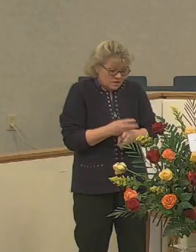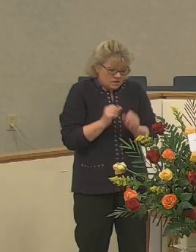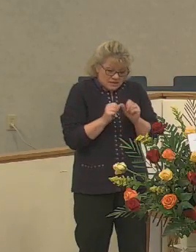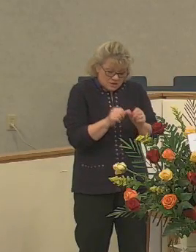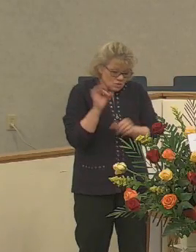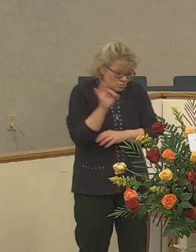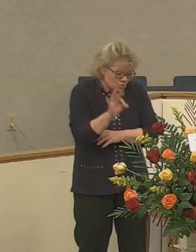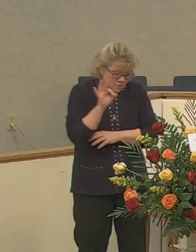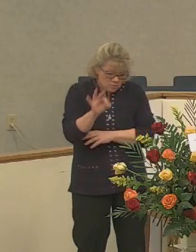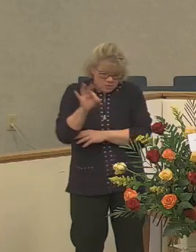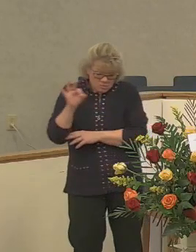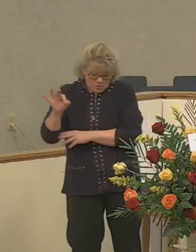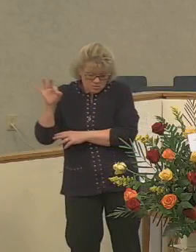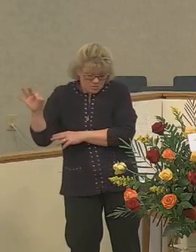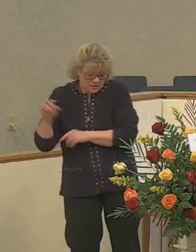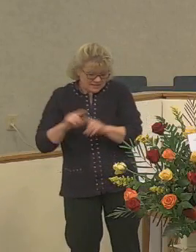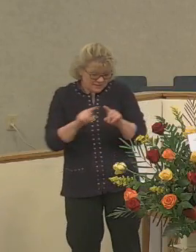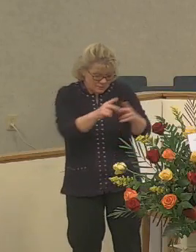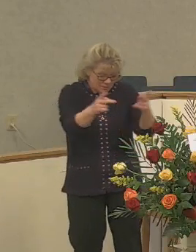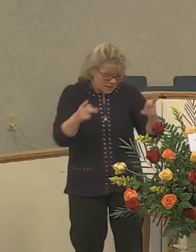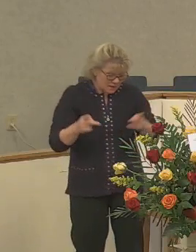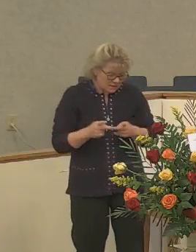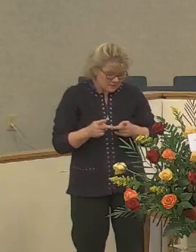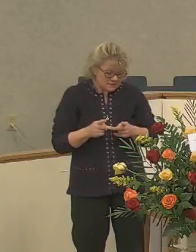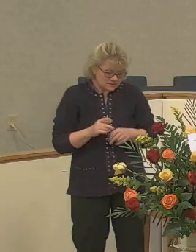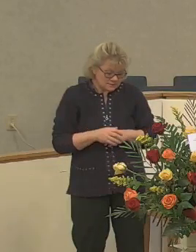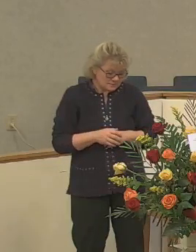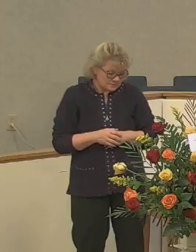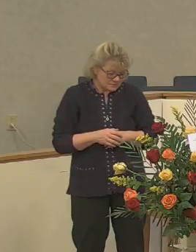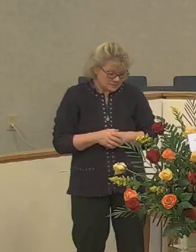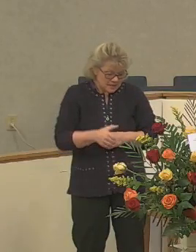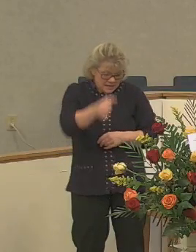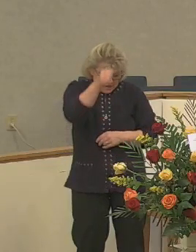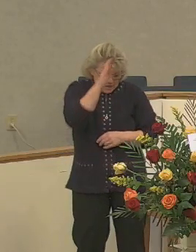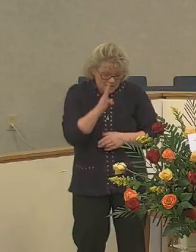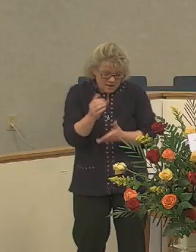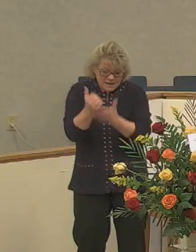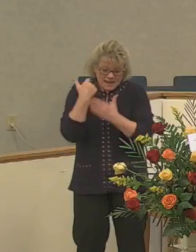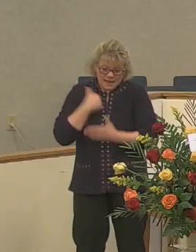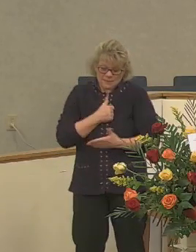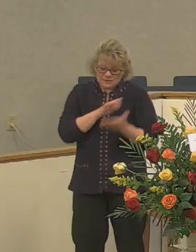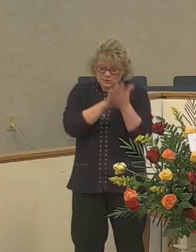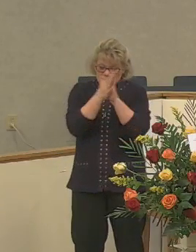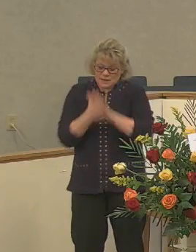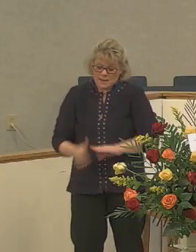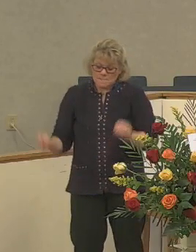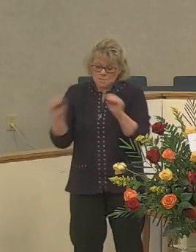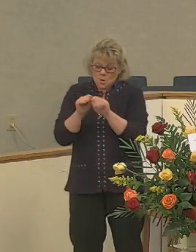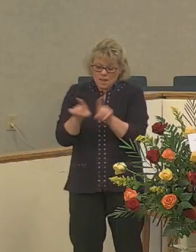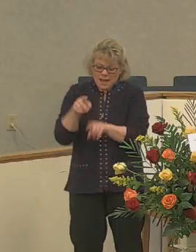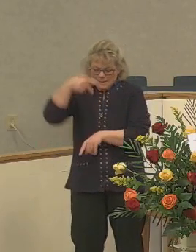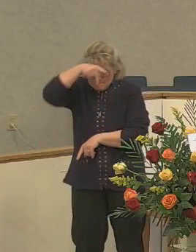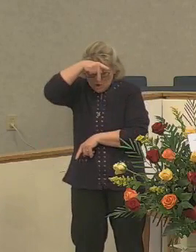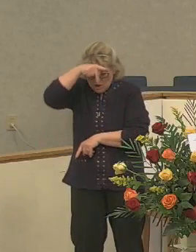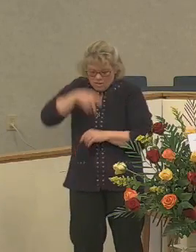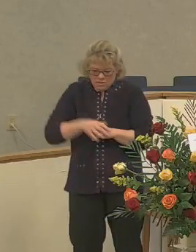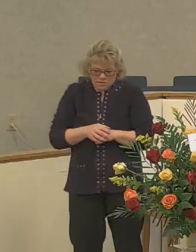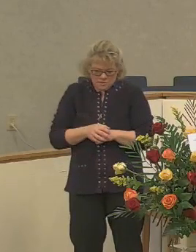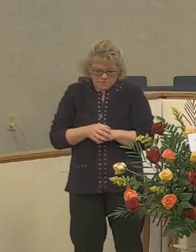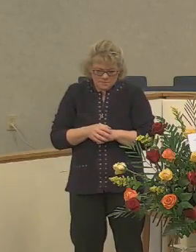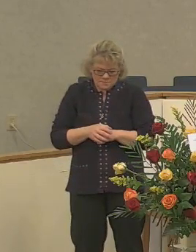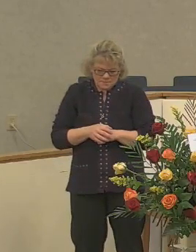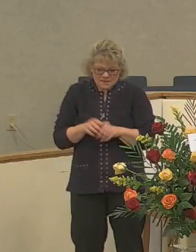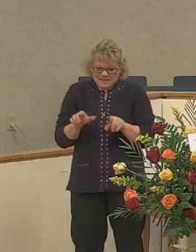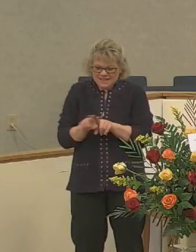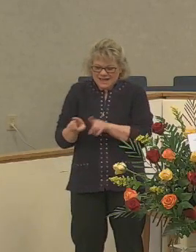Galatia, Titus unto Dalmatia." God help us to be like Paul. God help us to be like Acts 20